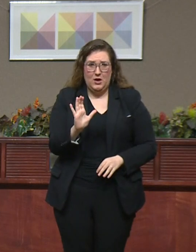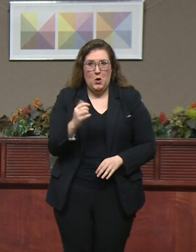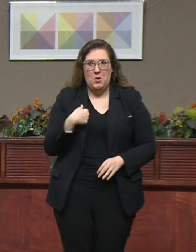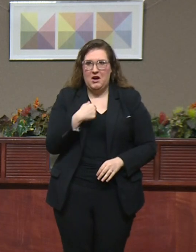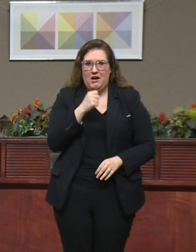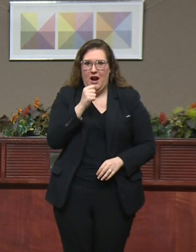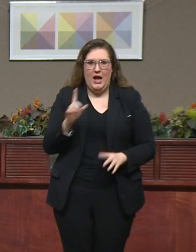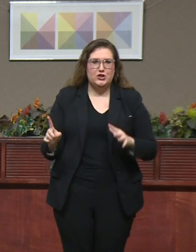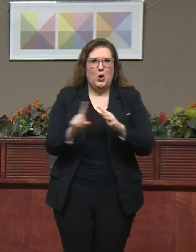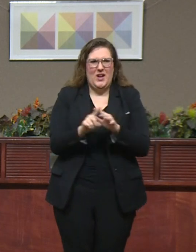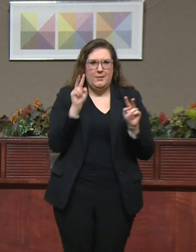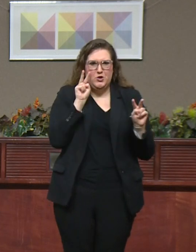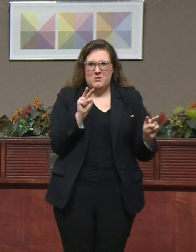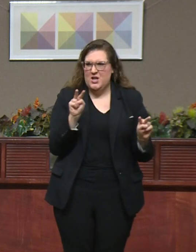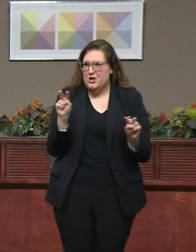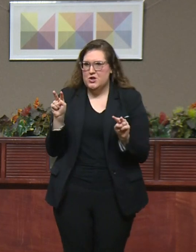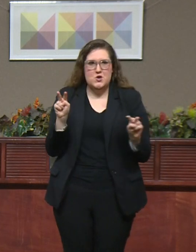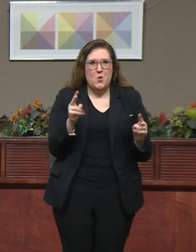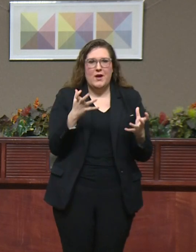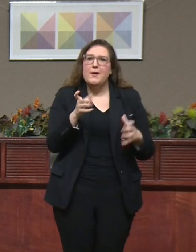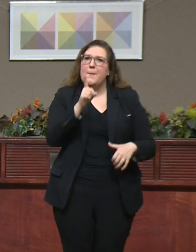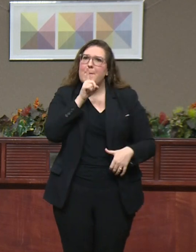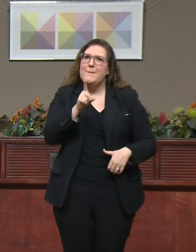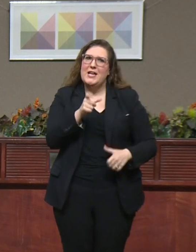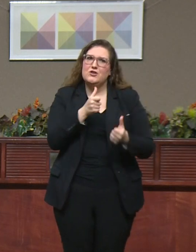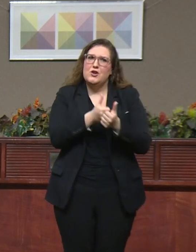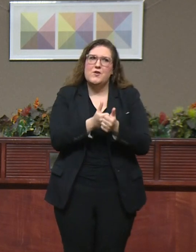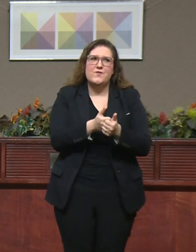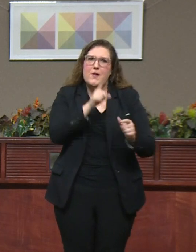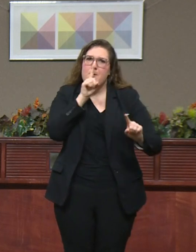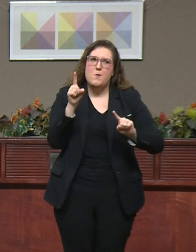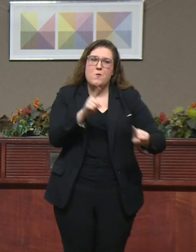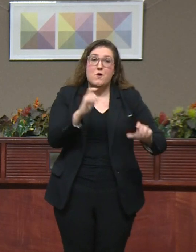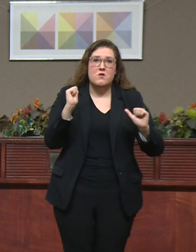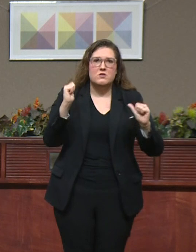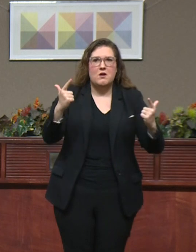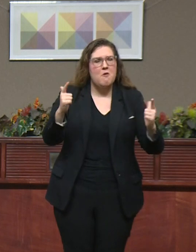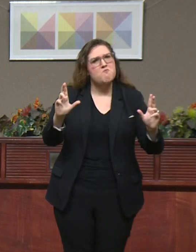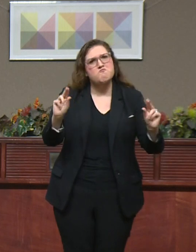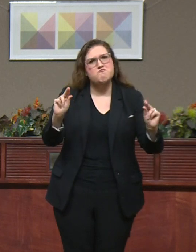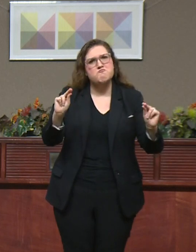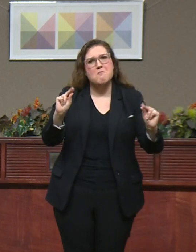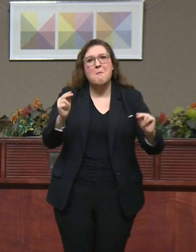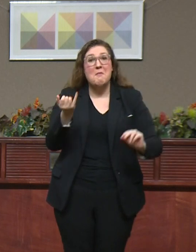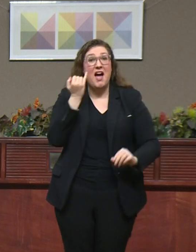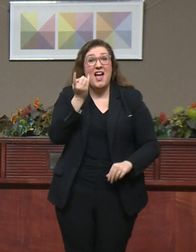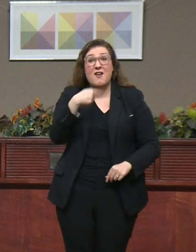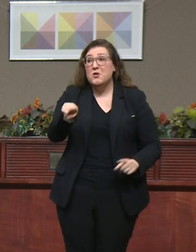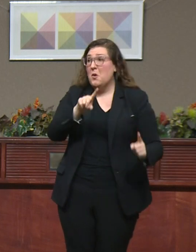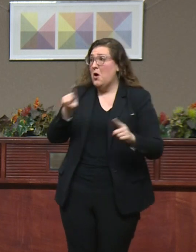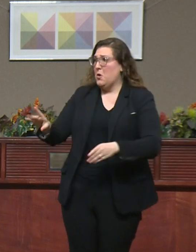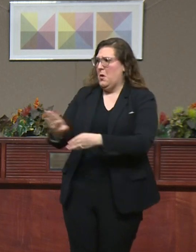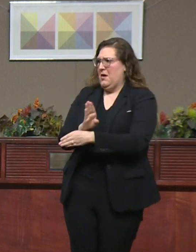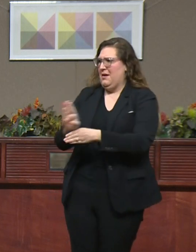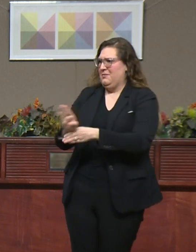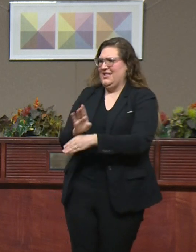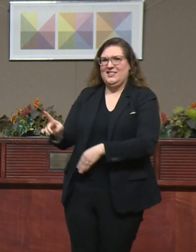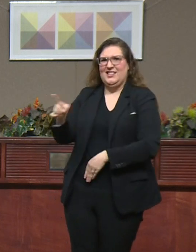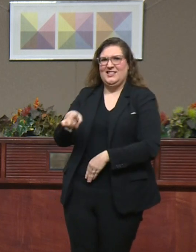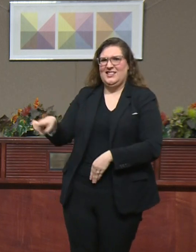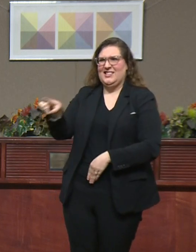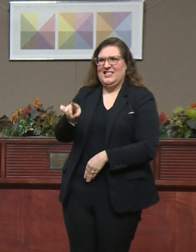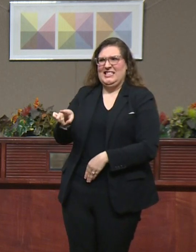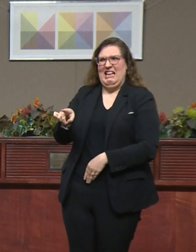monitor whether they're following the orders. But if anyone believes that any of the licensed business operating contrary to the governor or the